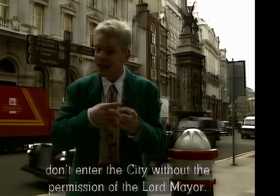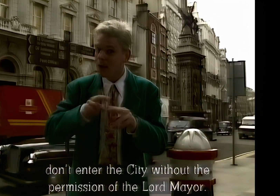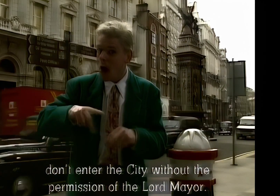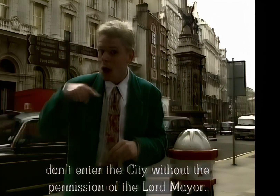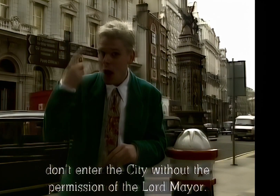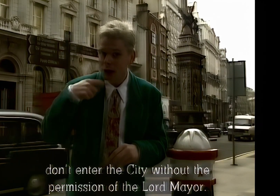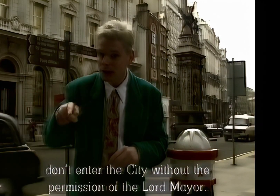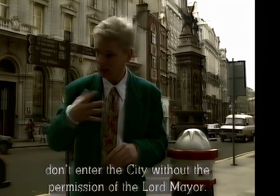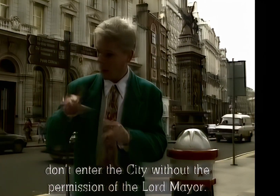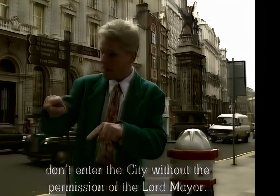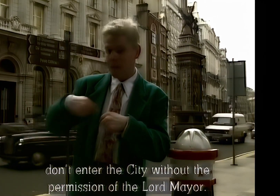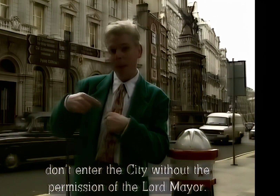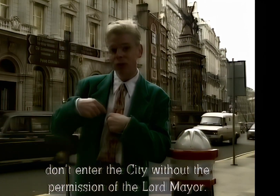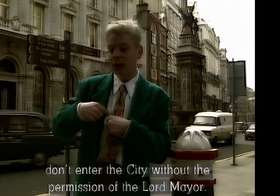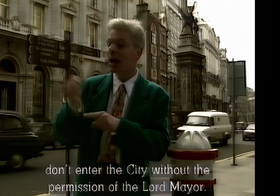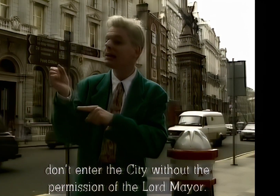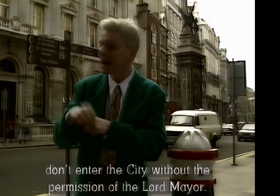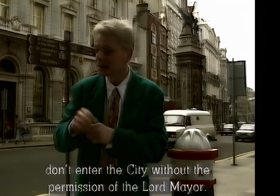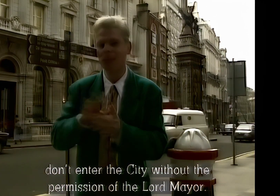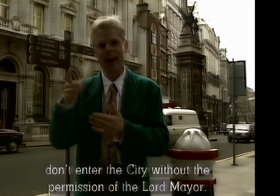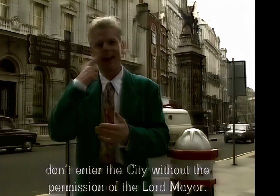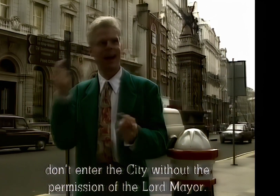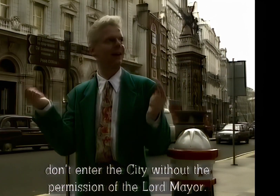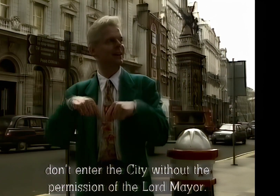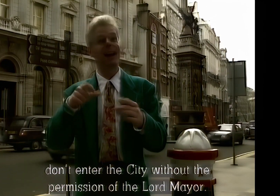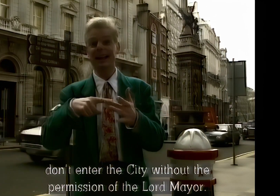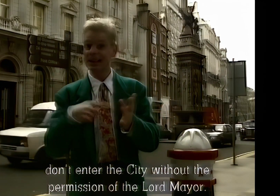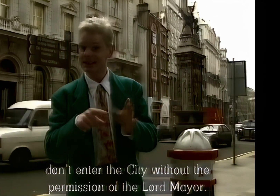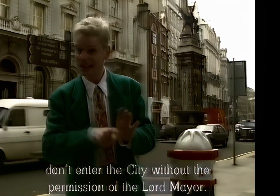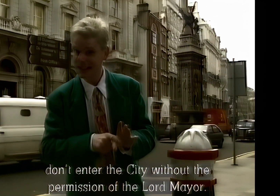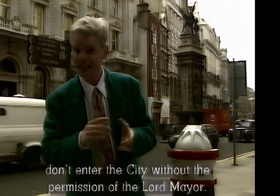the city without the permission of the Lord Mayor of London. The City of London, that is.